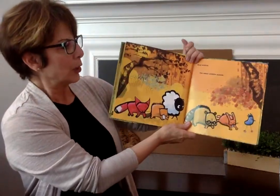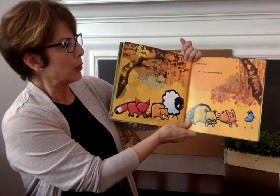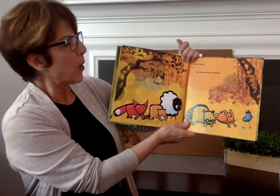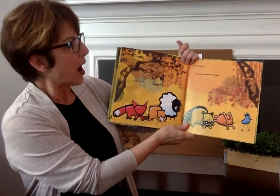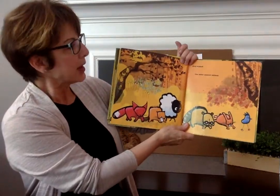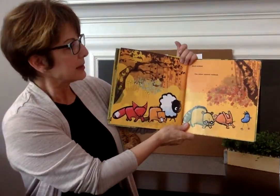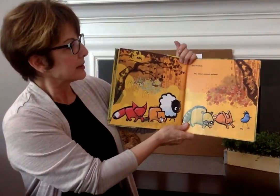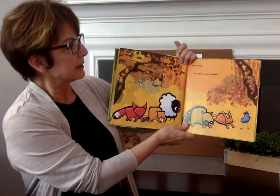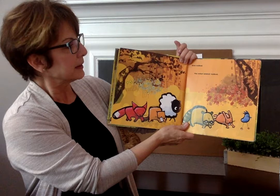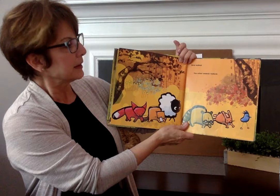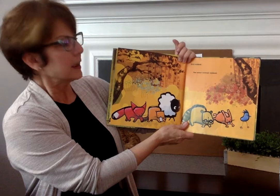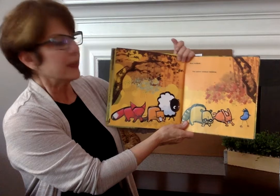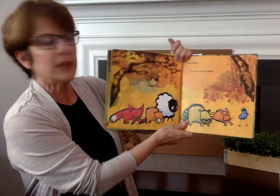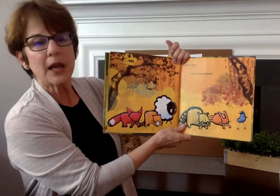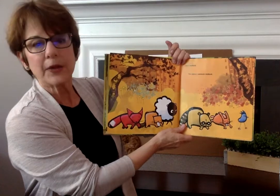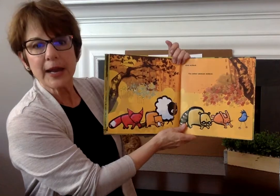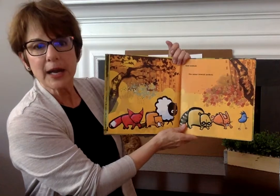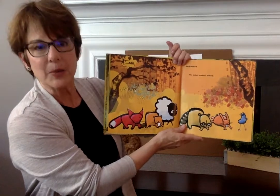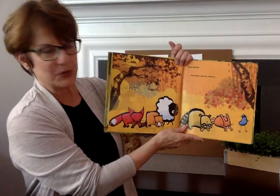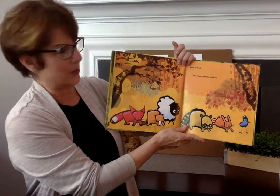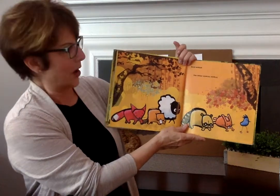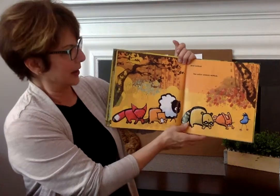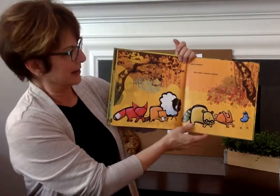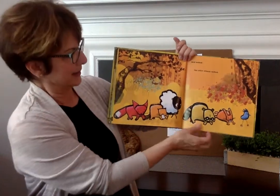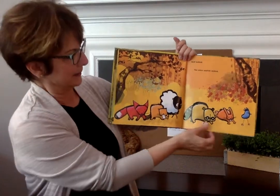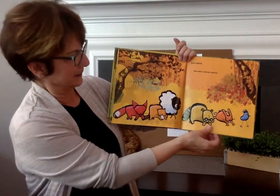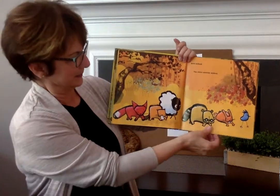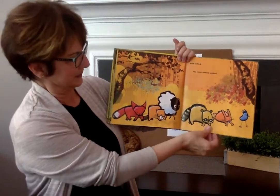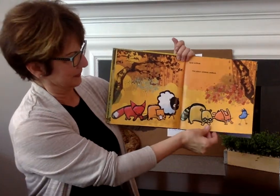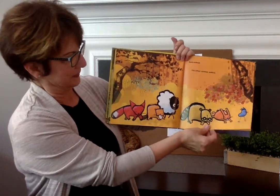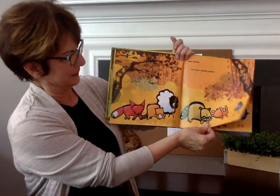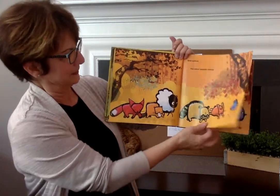Bird walked, the other animals walked.